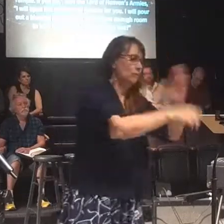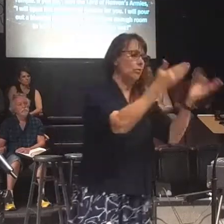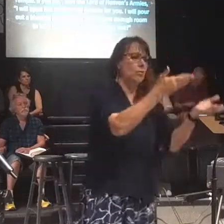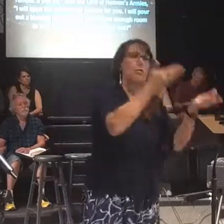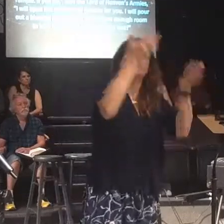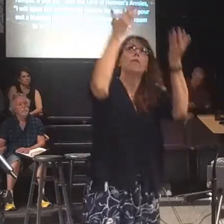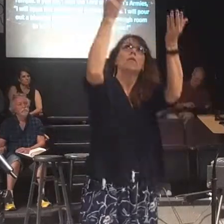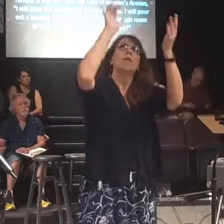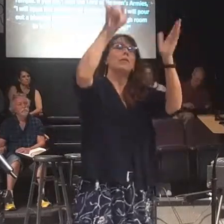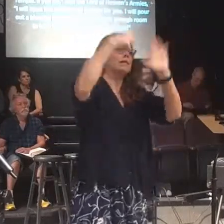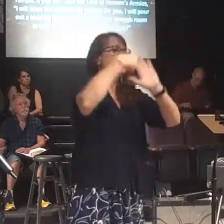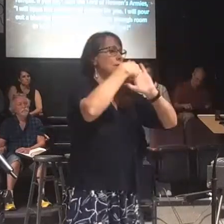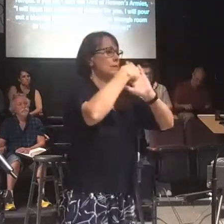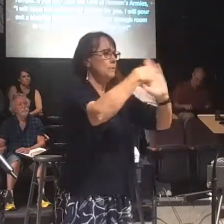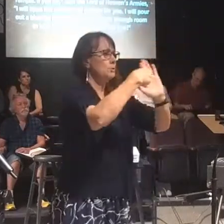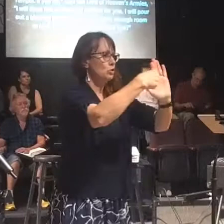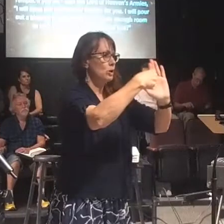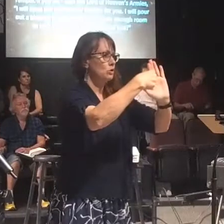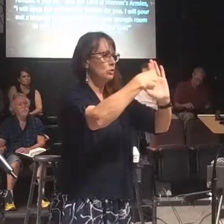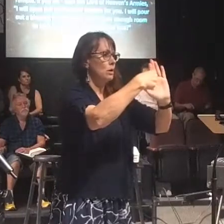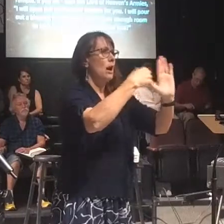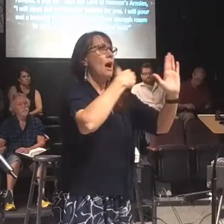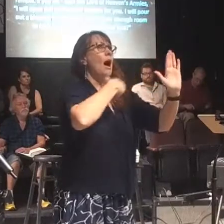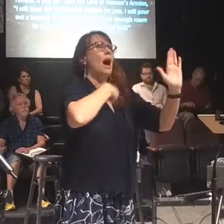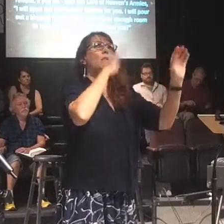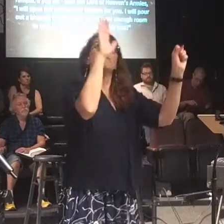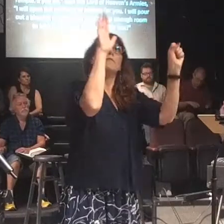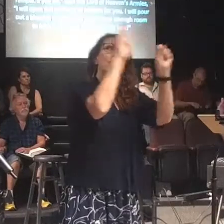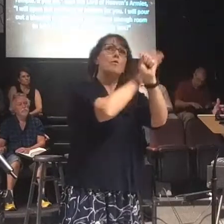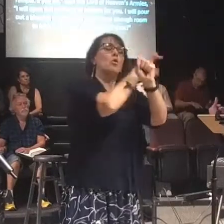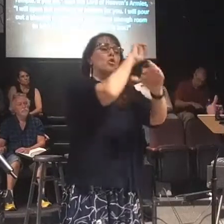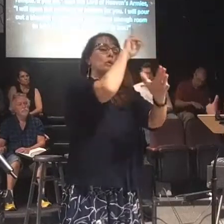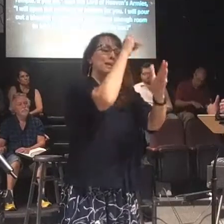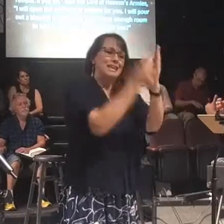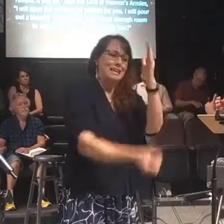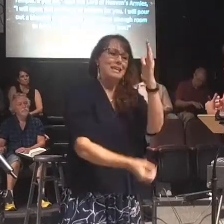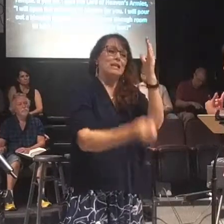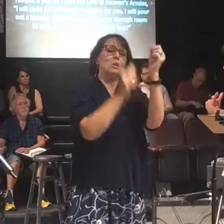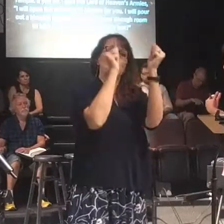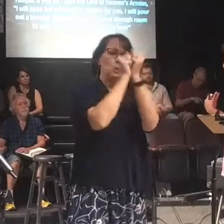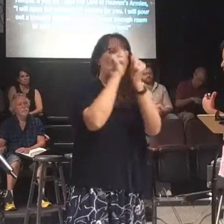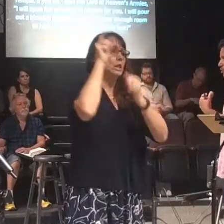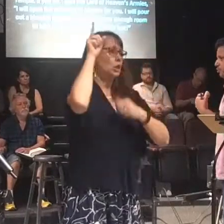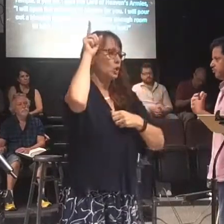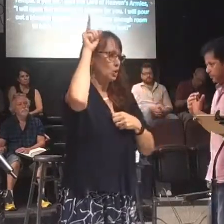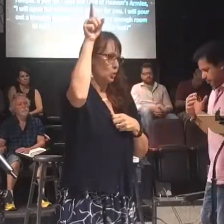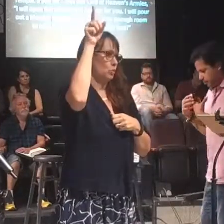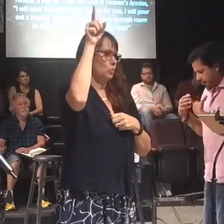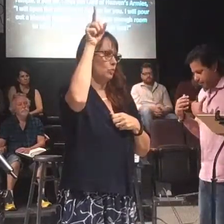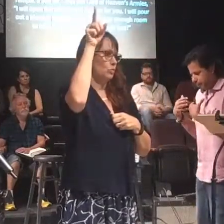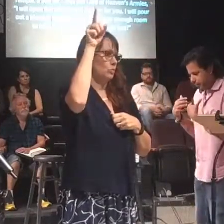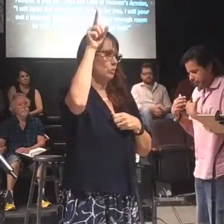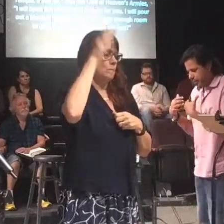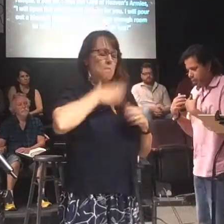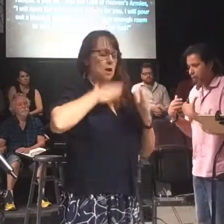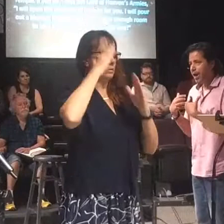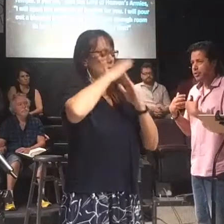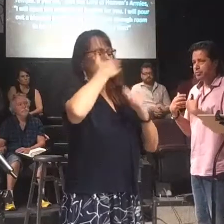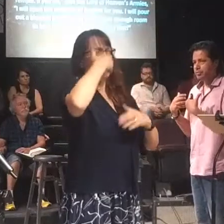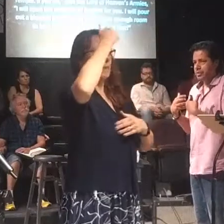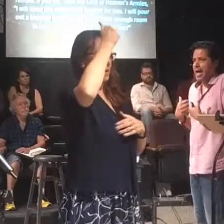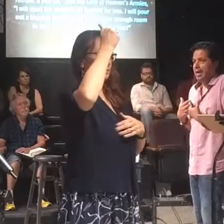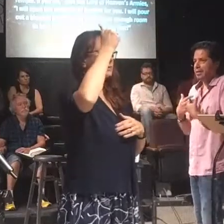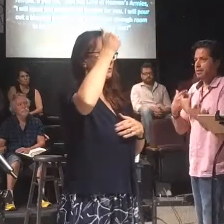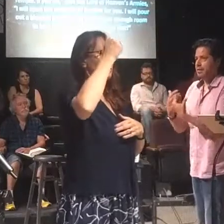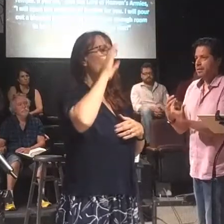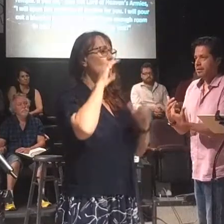concept of being in a relationship, right? So not only were you required